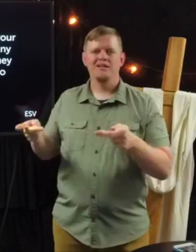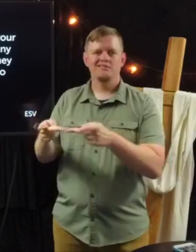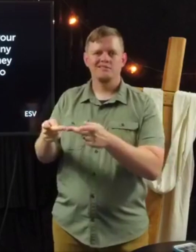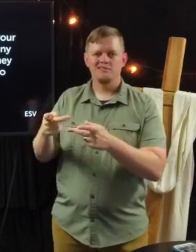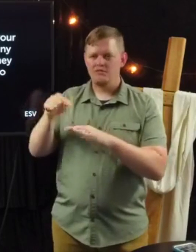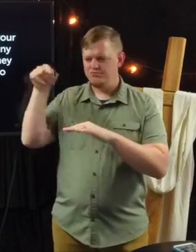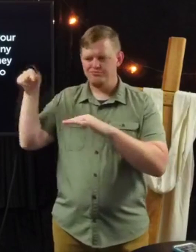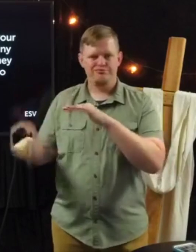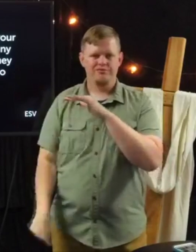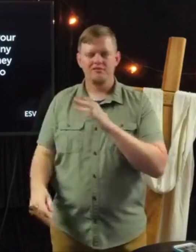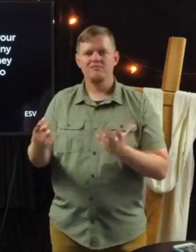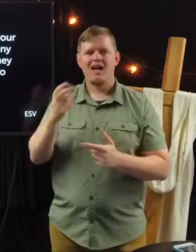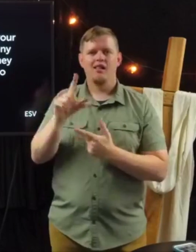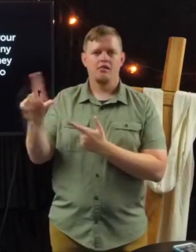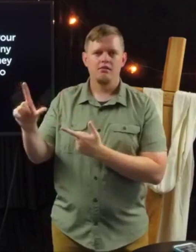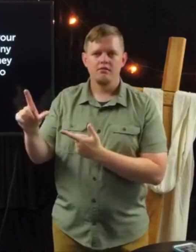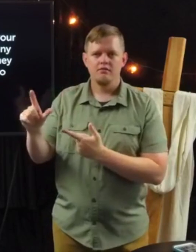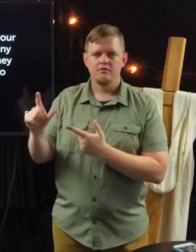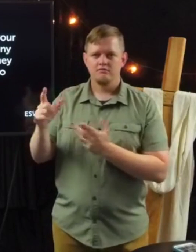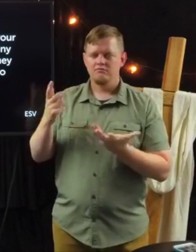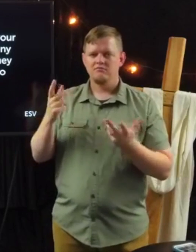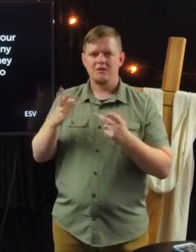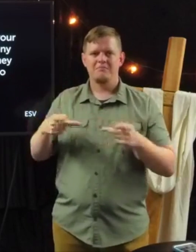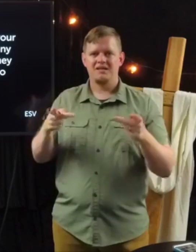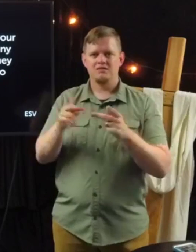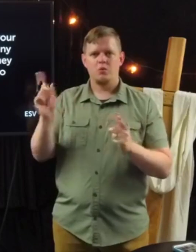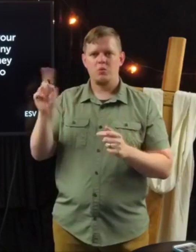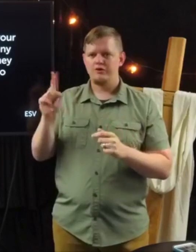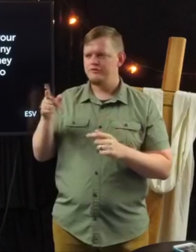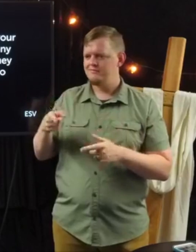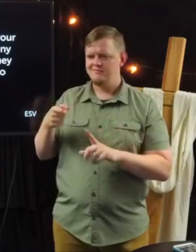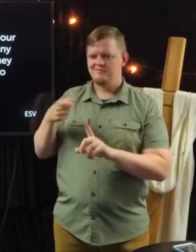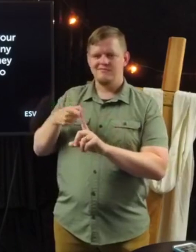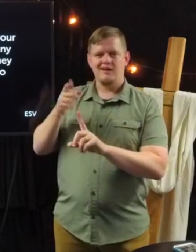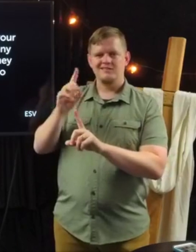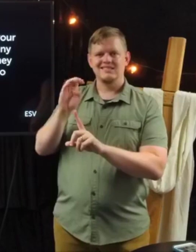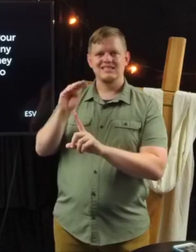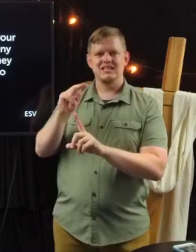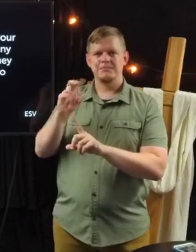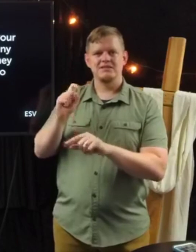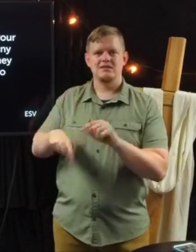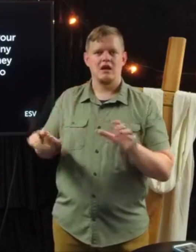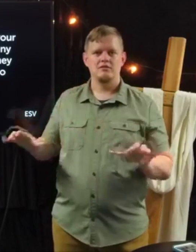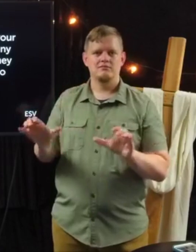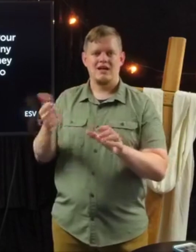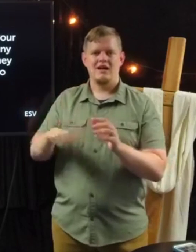it's a place deep hell, a place where demons can't